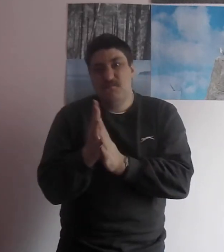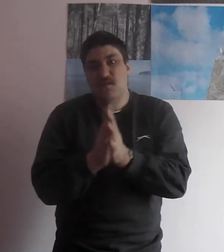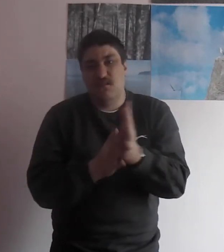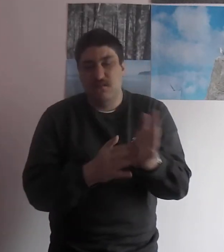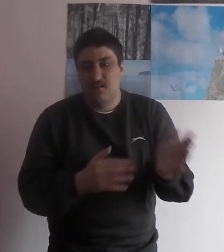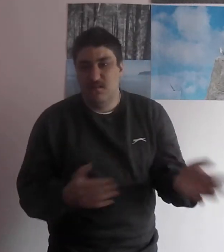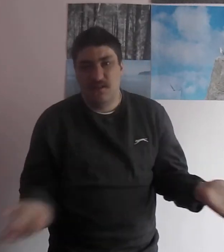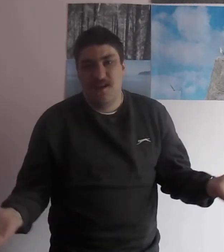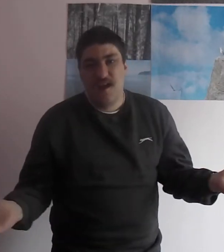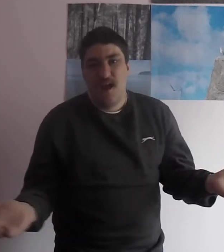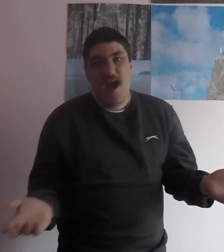on. And